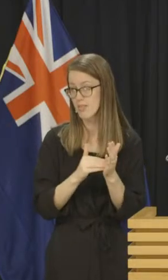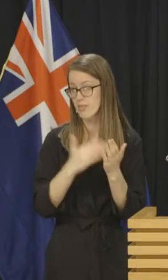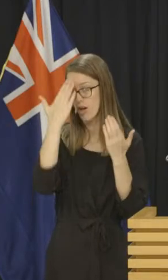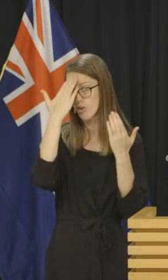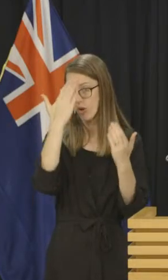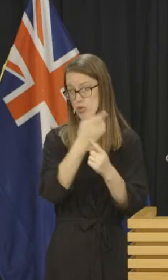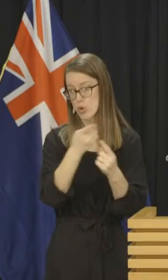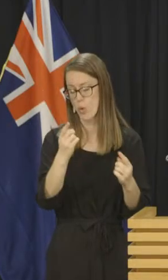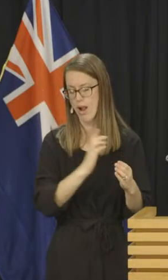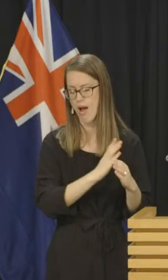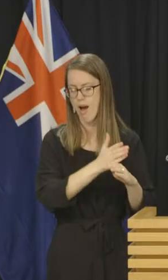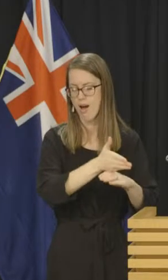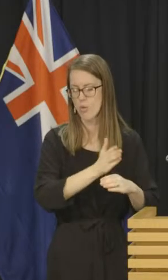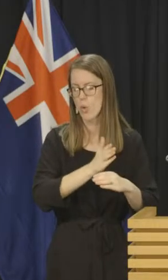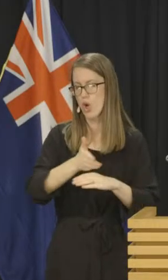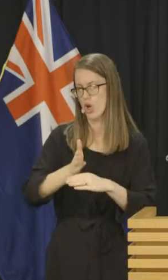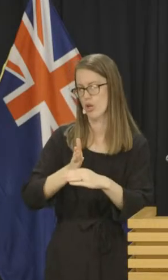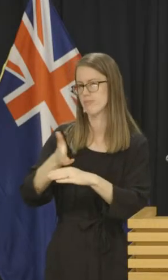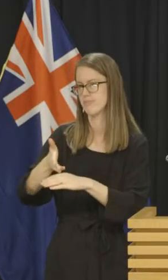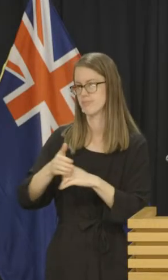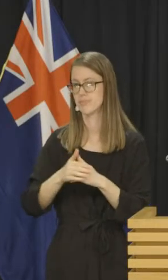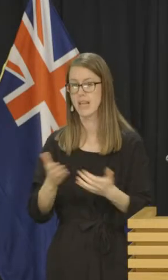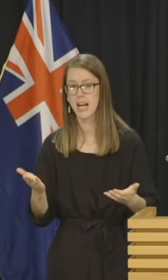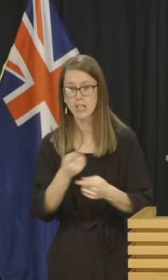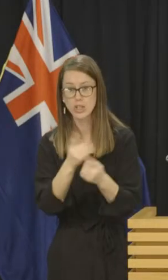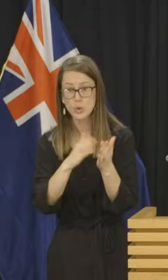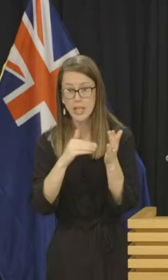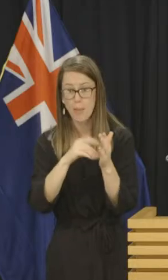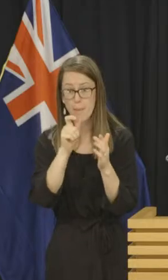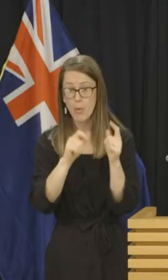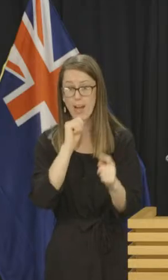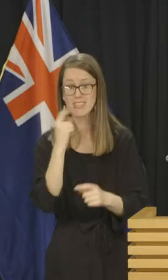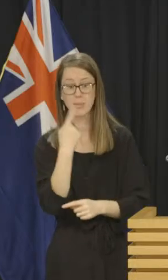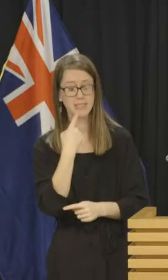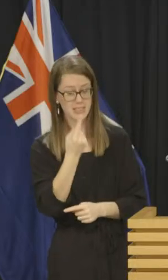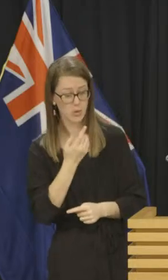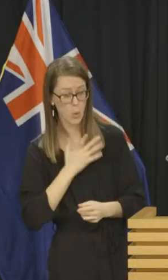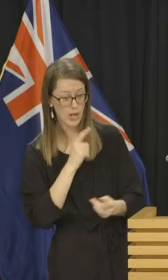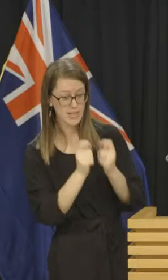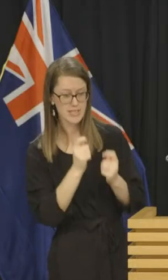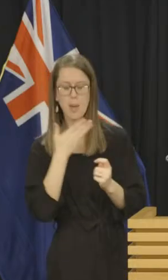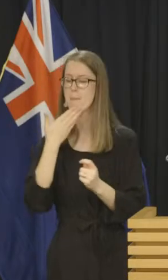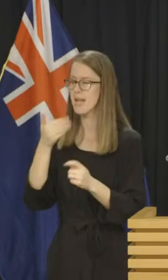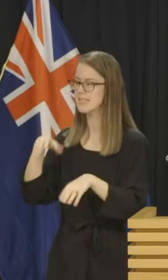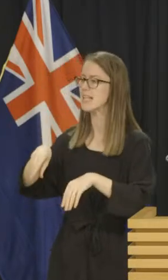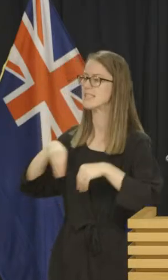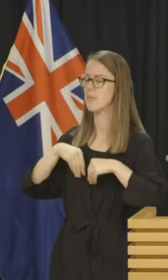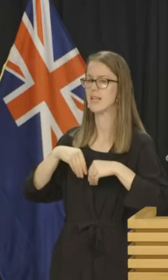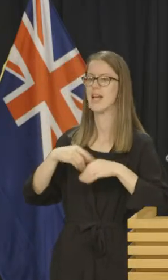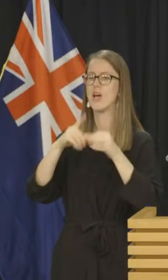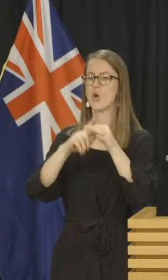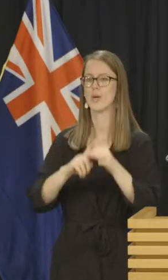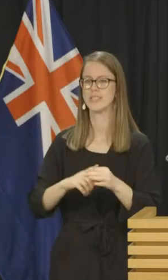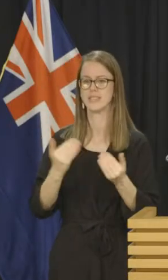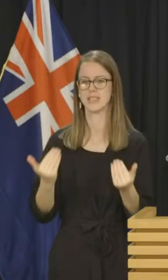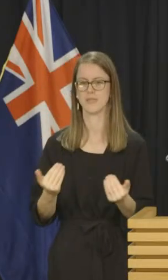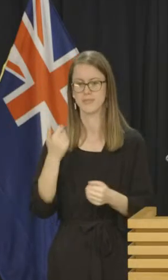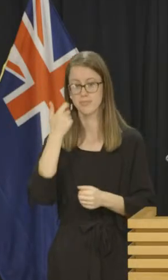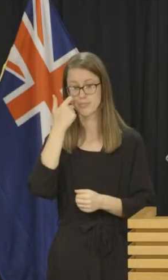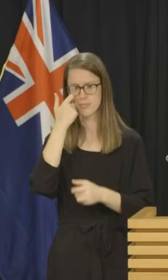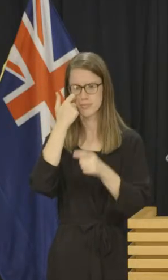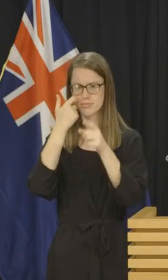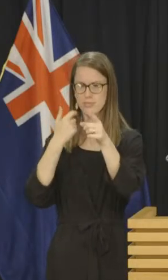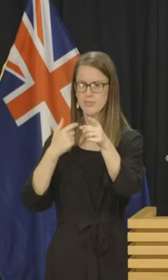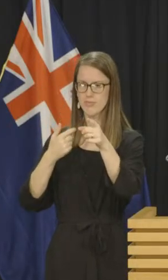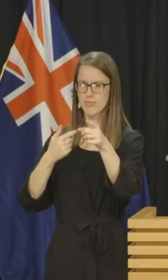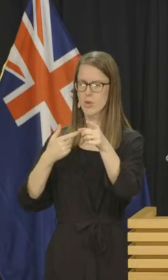acknowledge all of the work that's gone into those, and I do encourage New Zealanders, if you're offered a test, please take the test. Now, happy to open up for questions. Why the